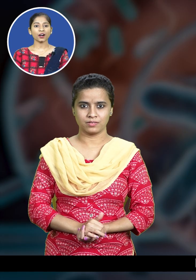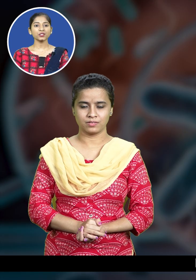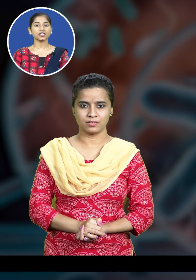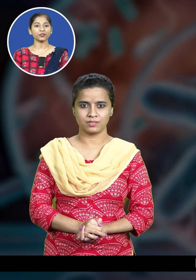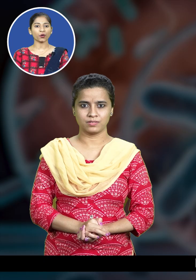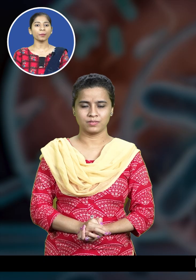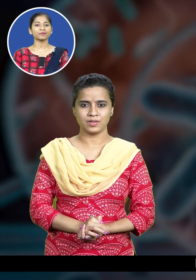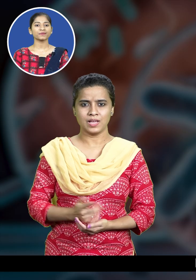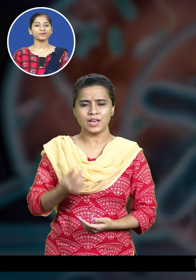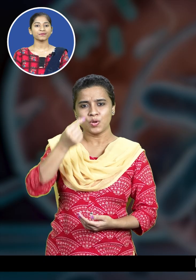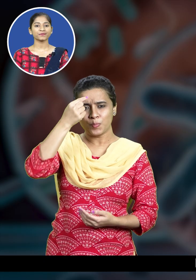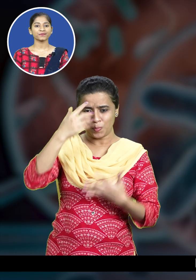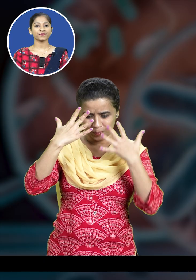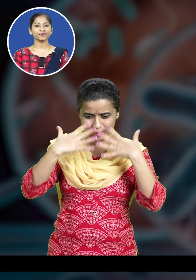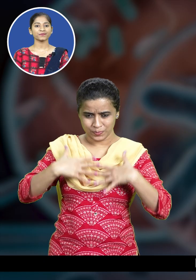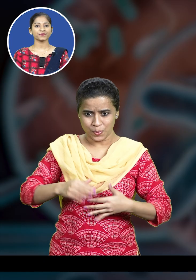Down syndrome,